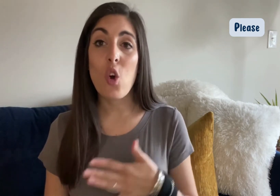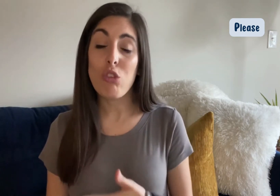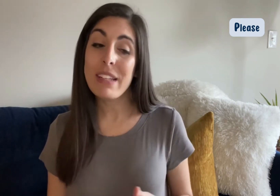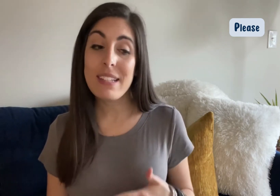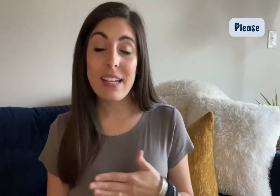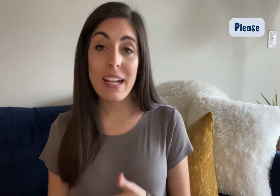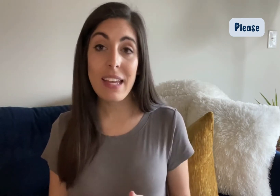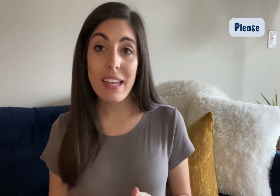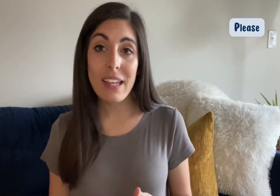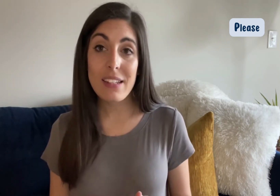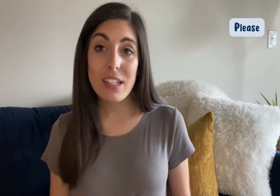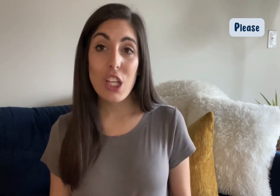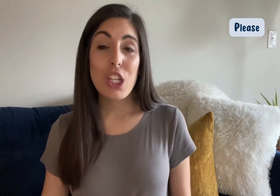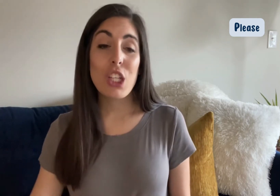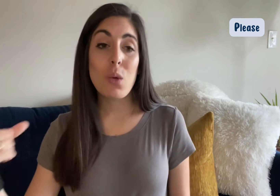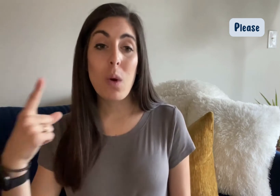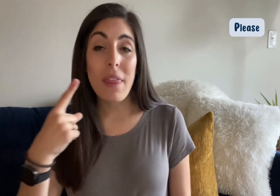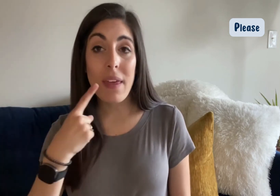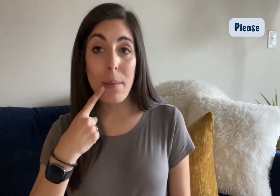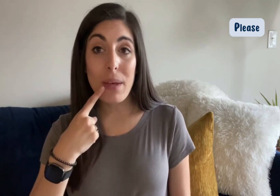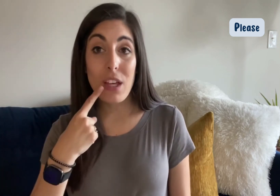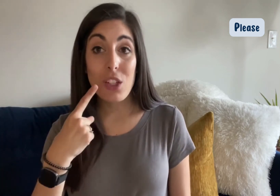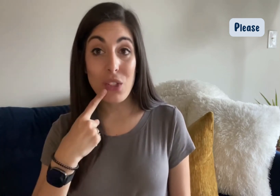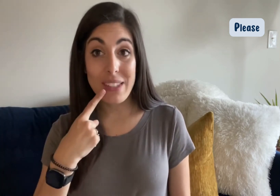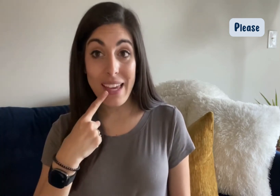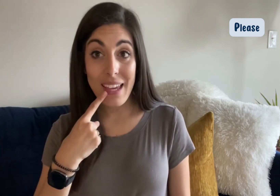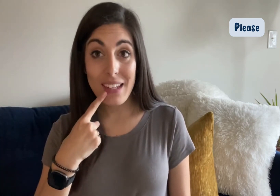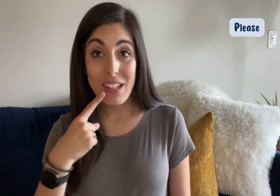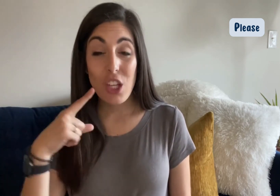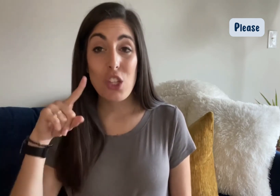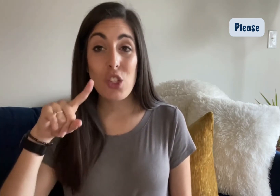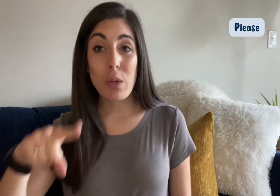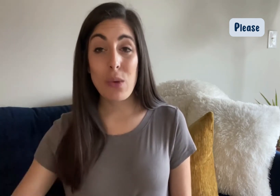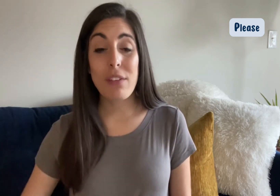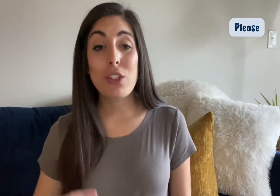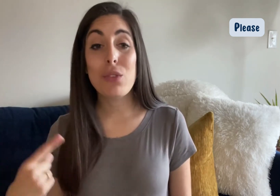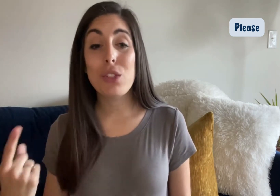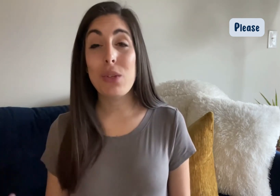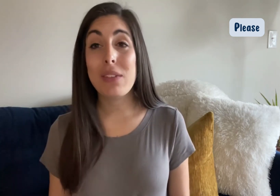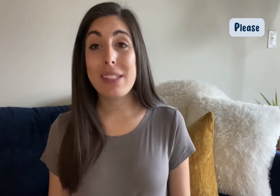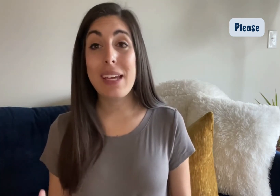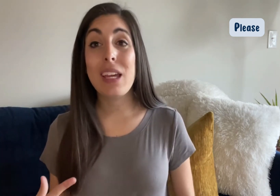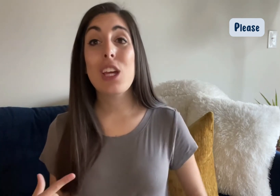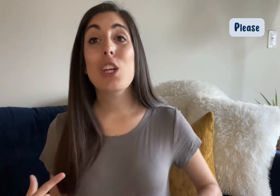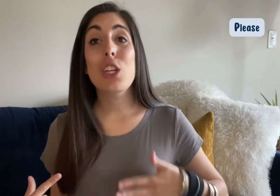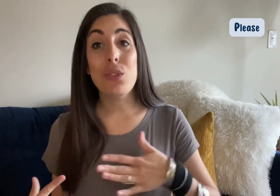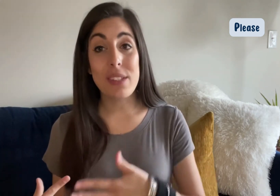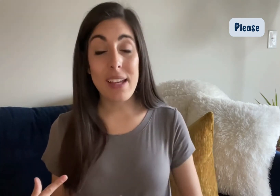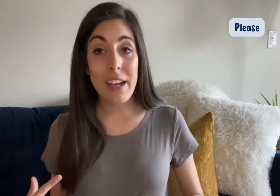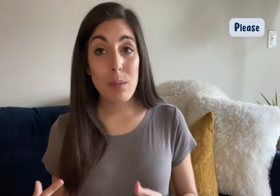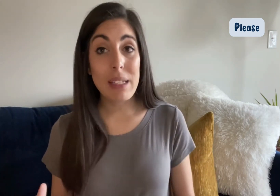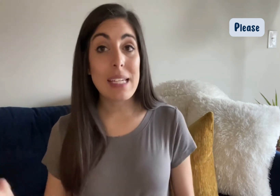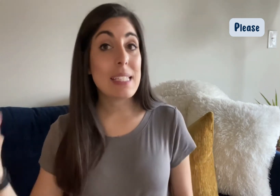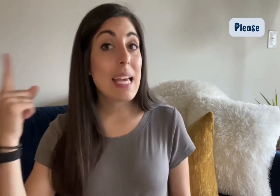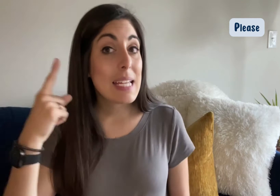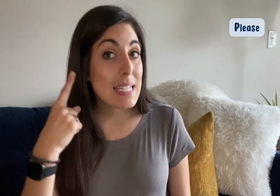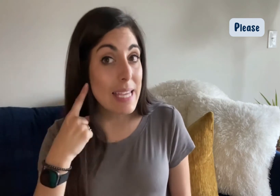only signing it, you want them to say it. So what you have to do is you have to say, you signed please, tell